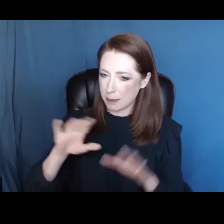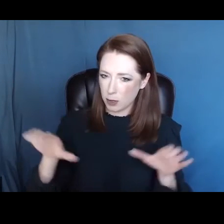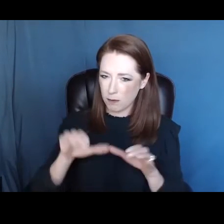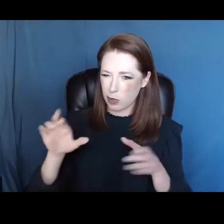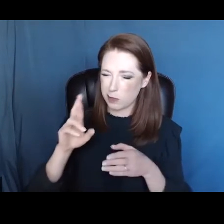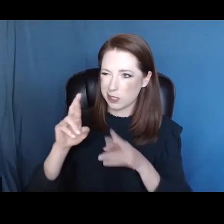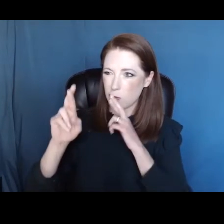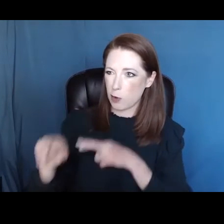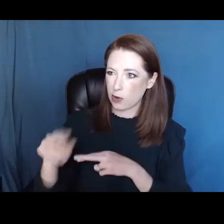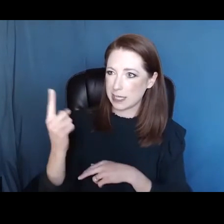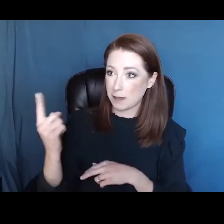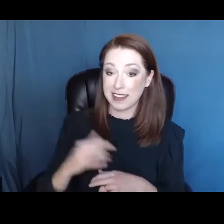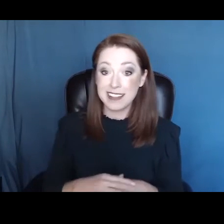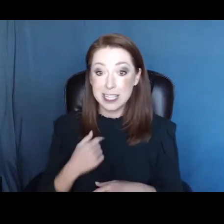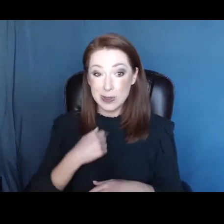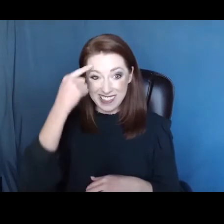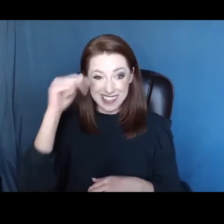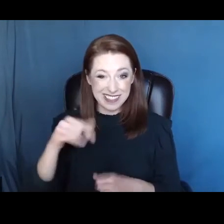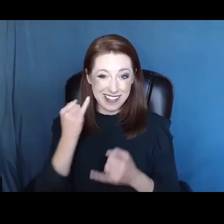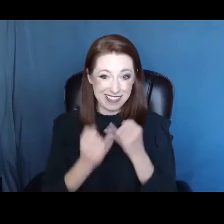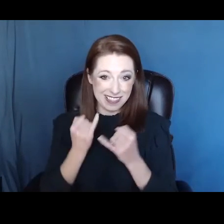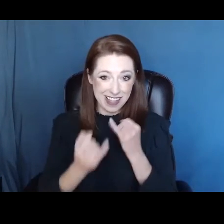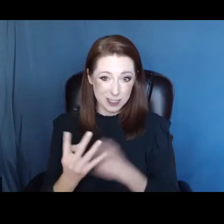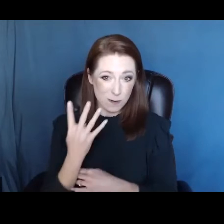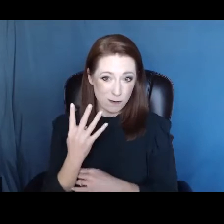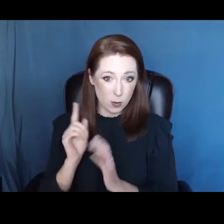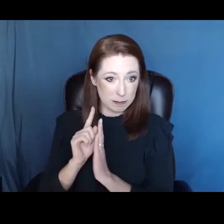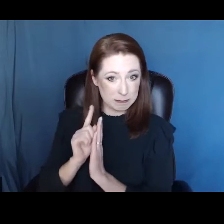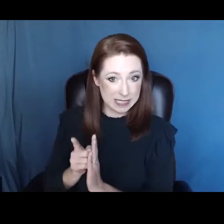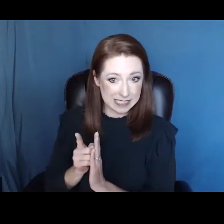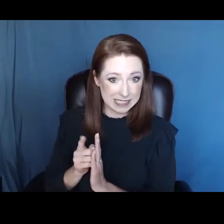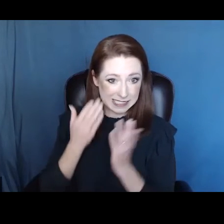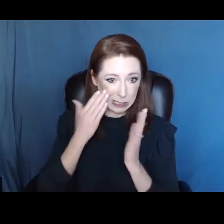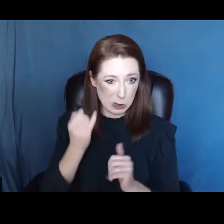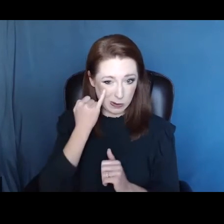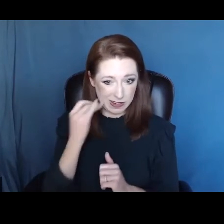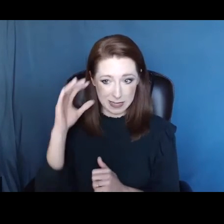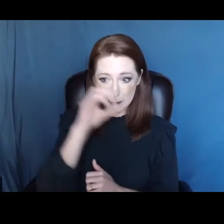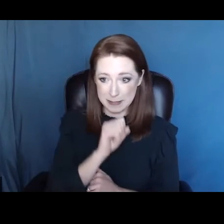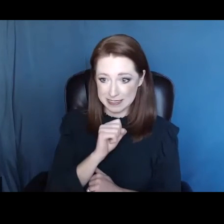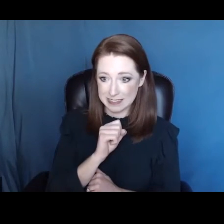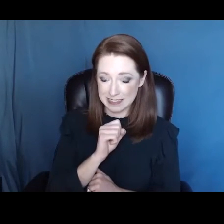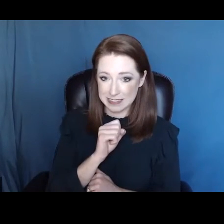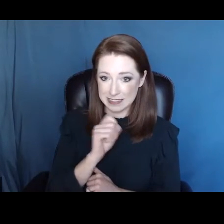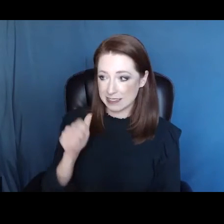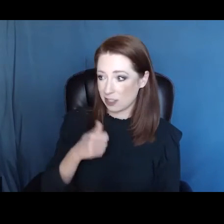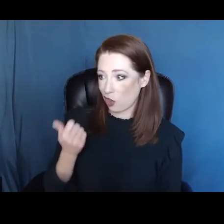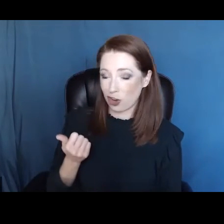So I think we're hitting the last 4 minutes. I don't know if I missed any other